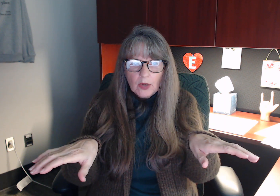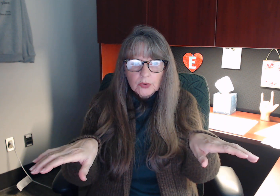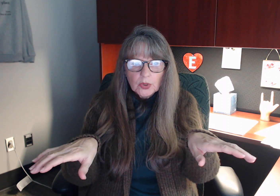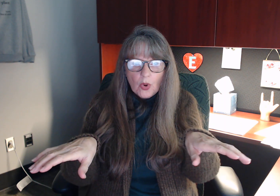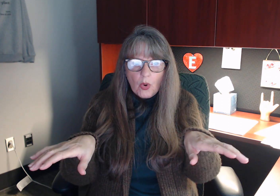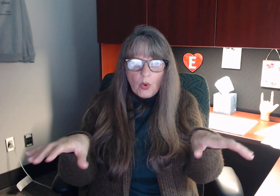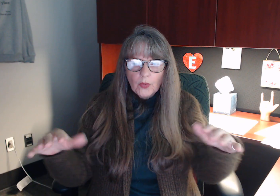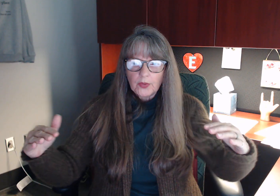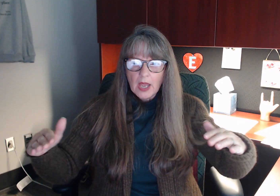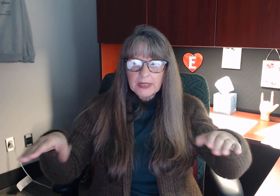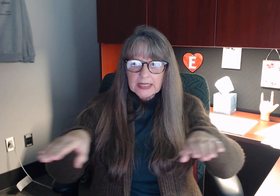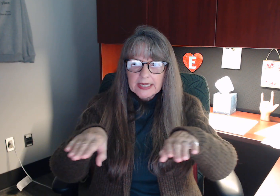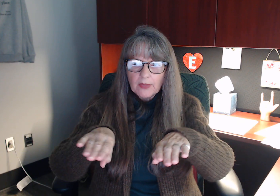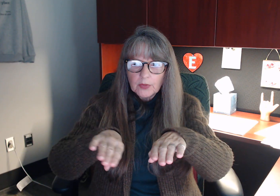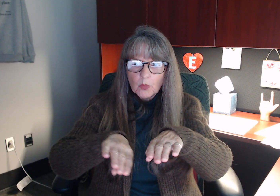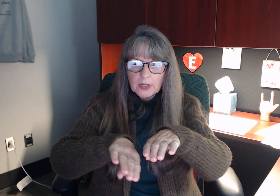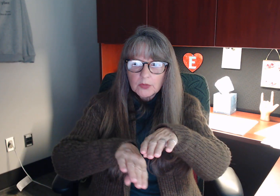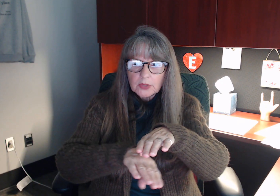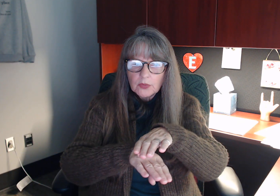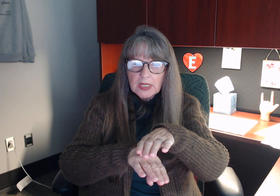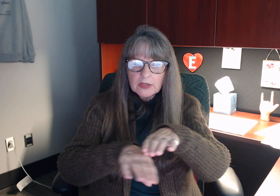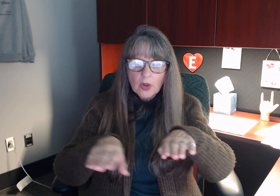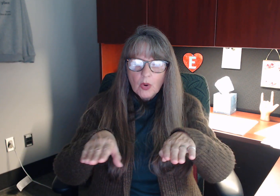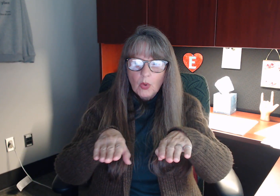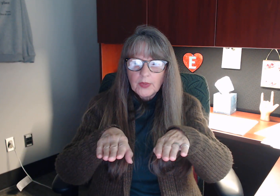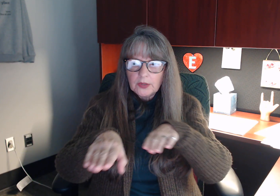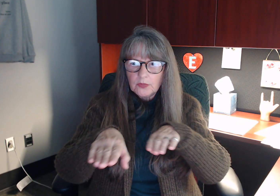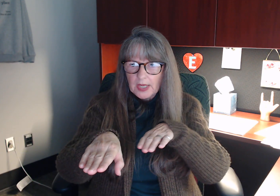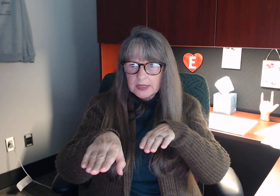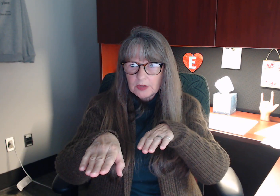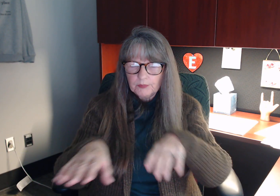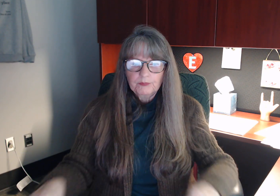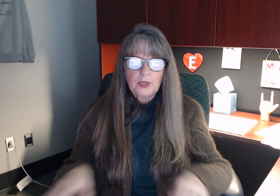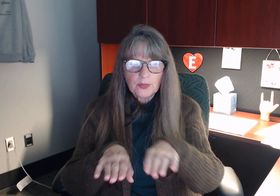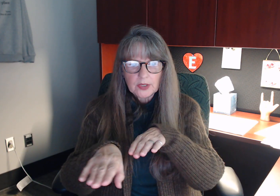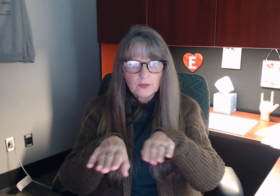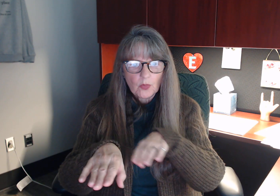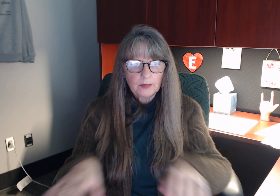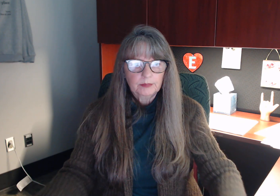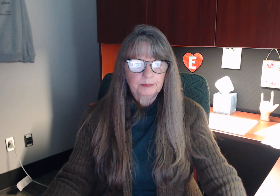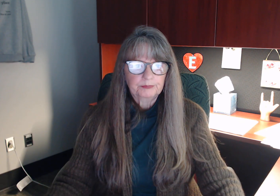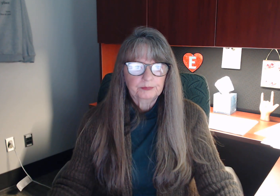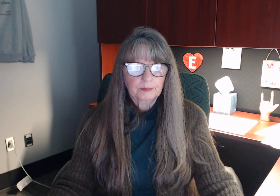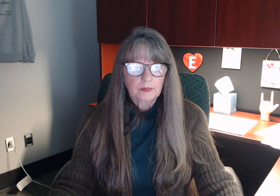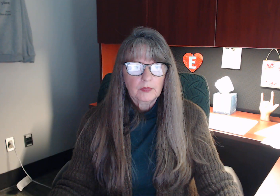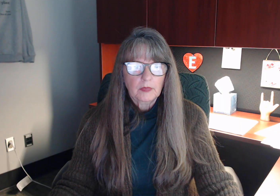out, or they're coming together and one goes underneath, or they do this, they transform.